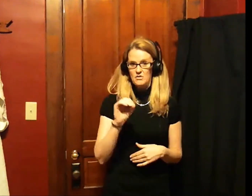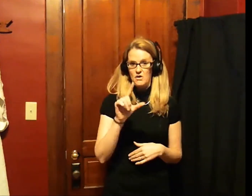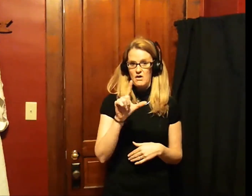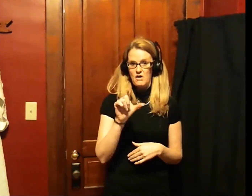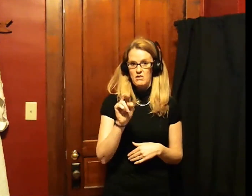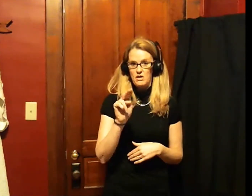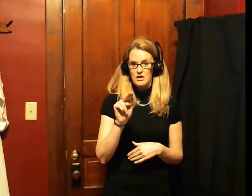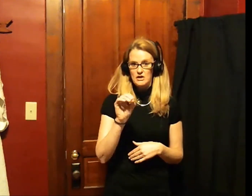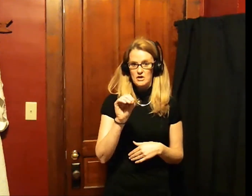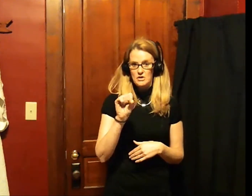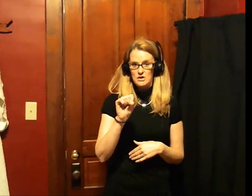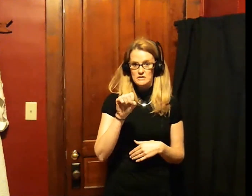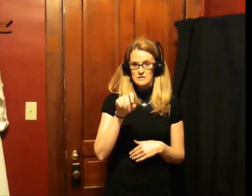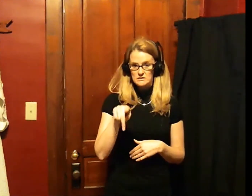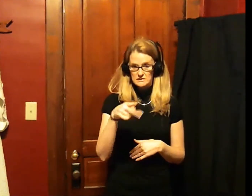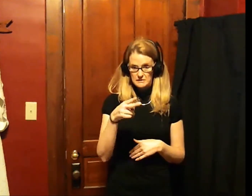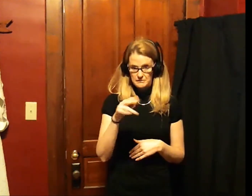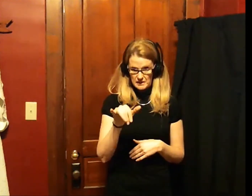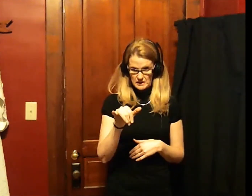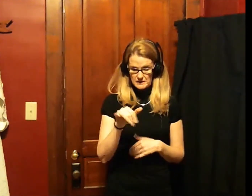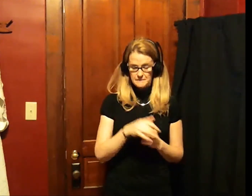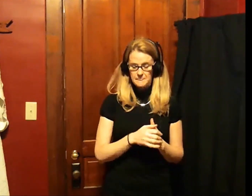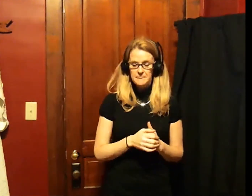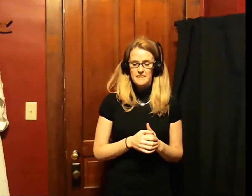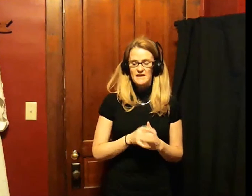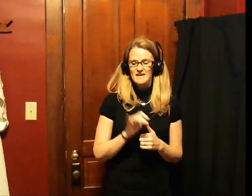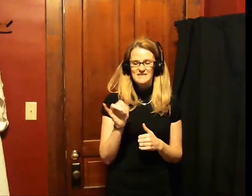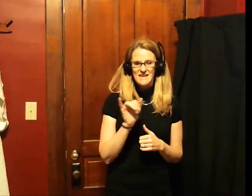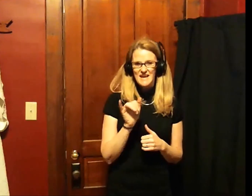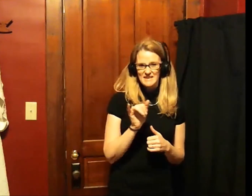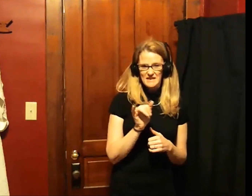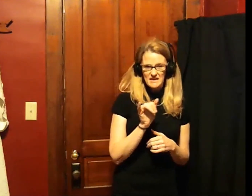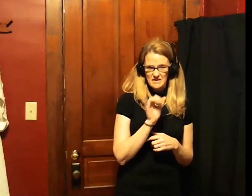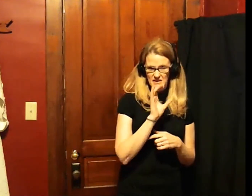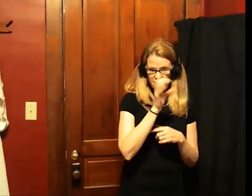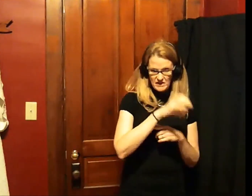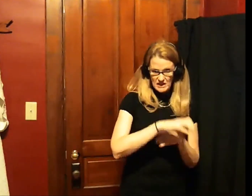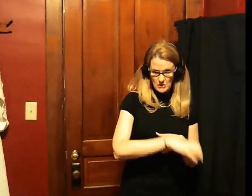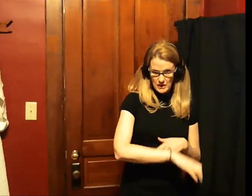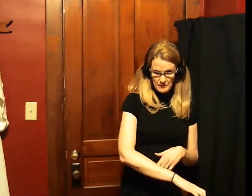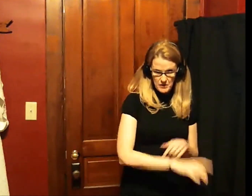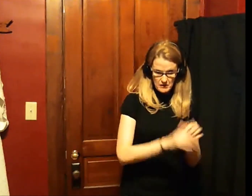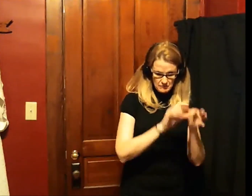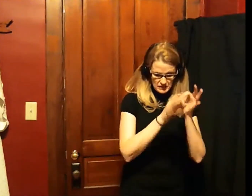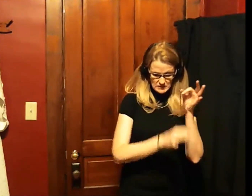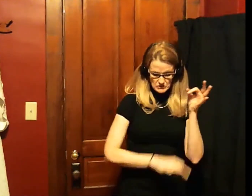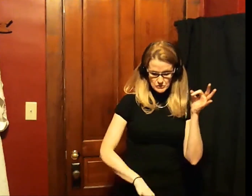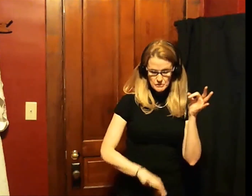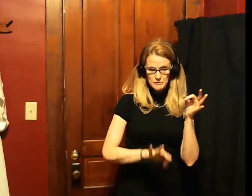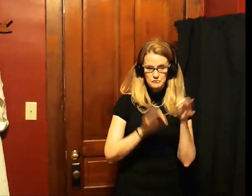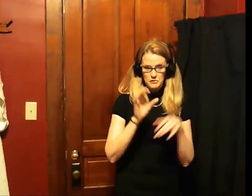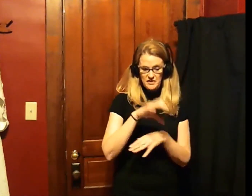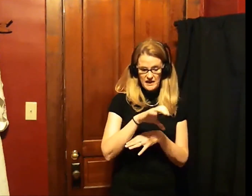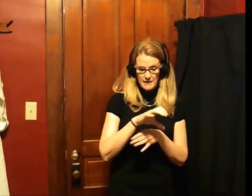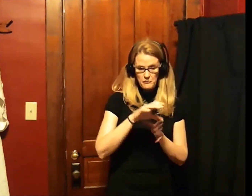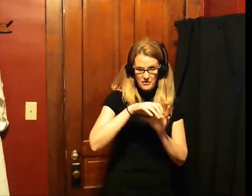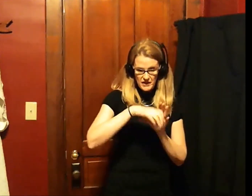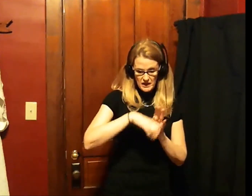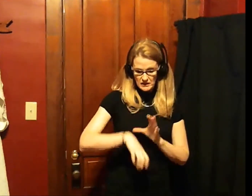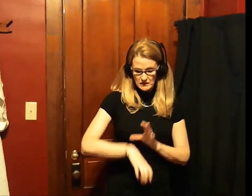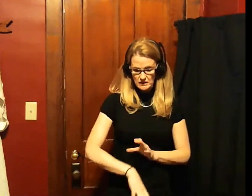called a colonoscopy. The colonoscopy is done with a video scope similar to the one for the upper, only